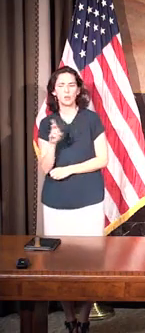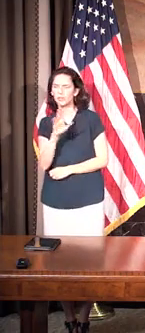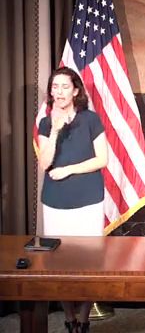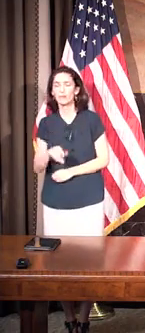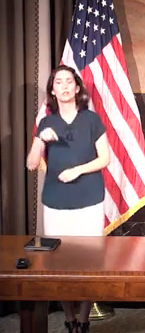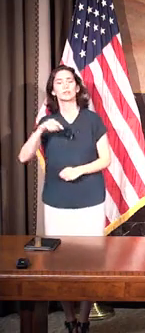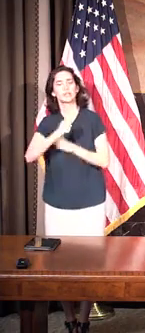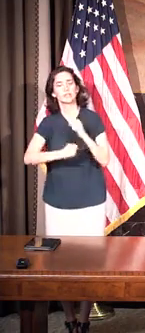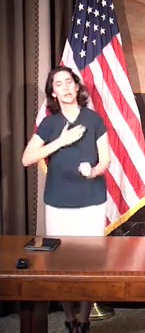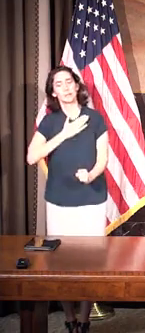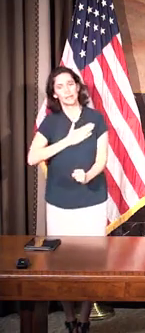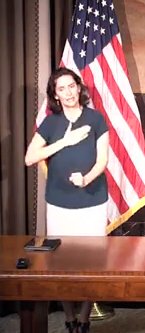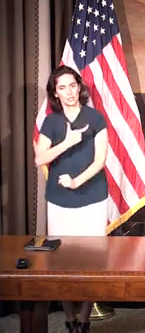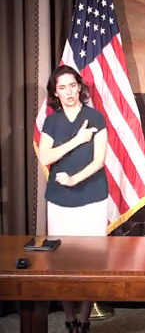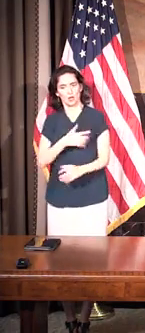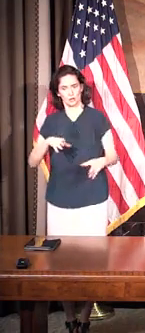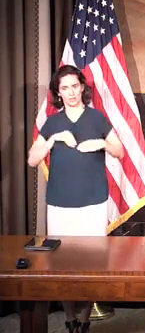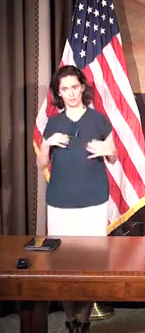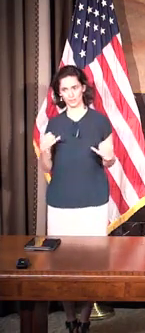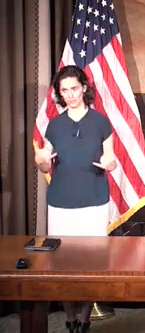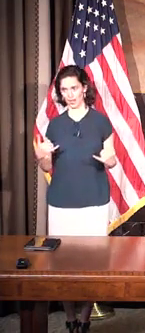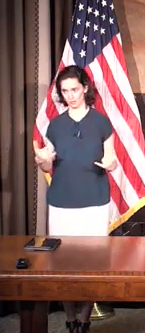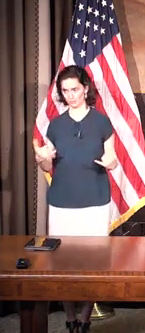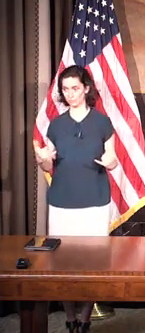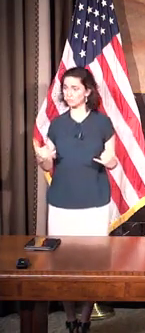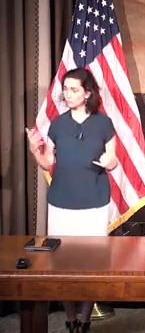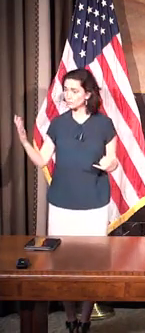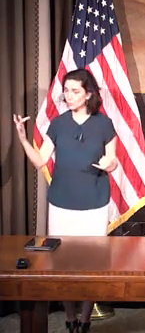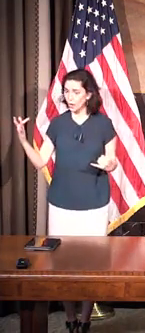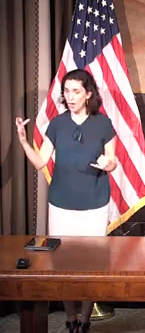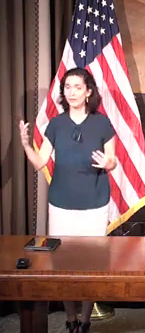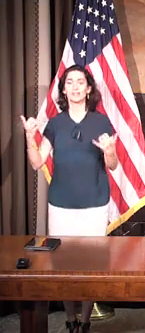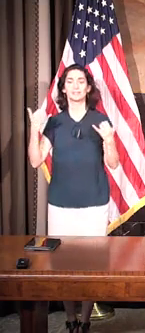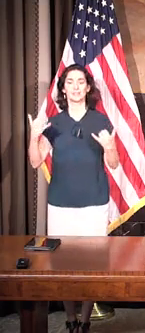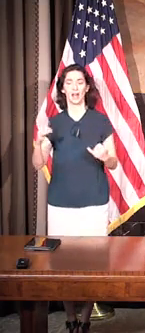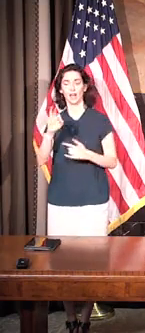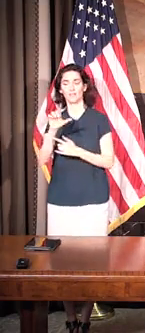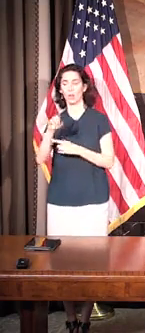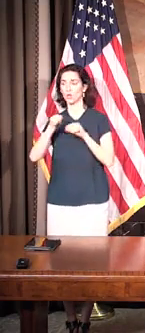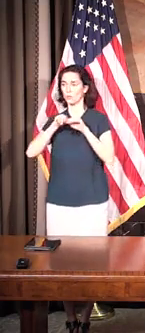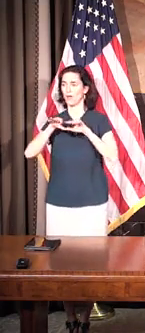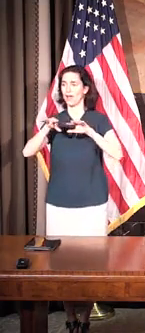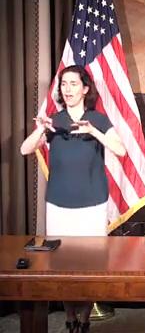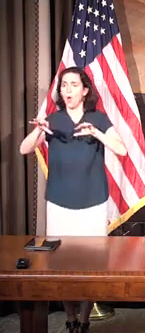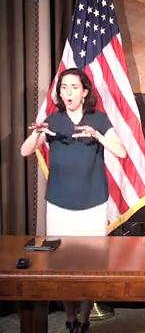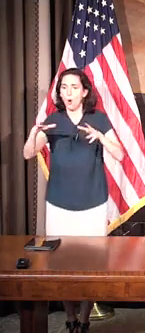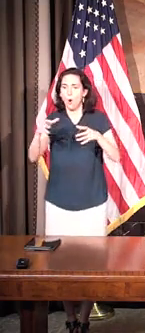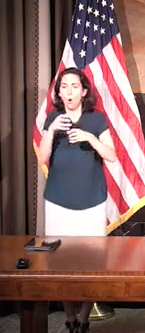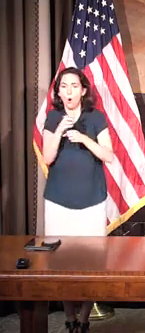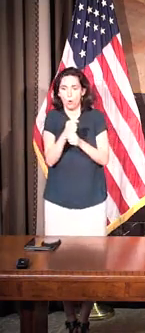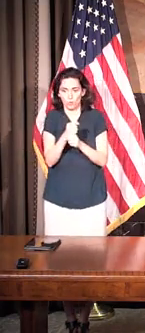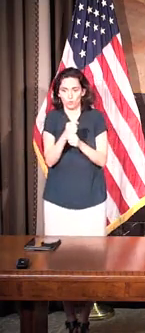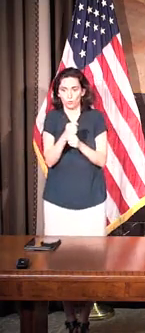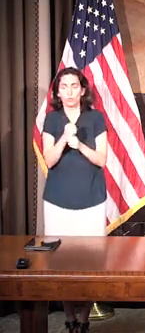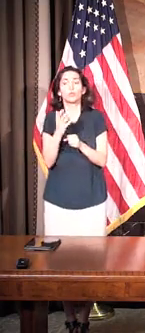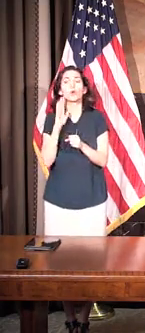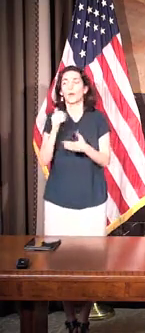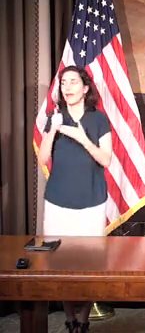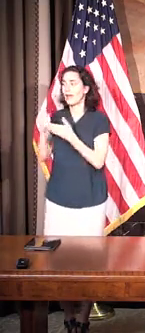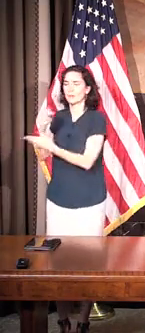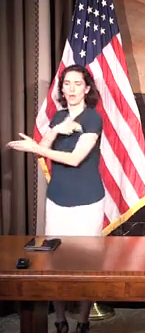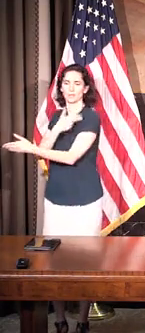year, because the degree to which we can keep down the spread of the flu, that will help us tremendously in our hospitals, because